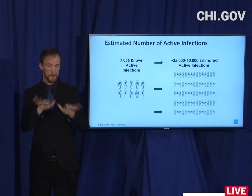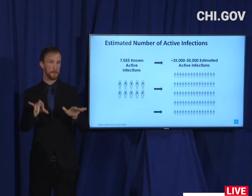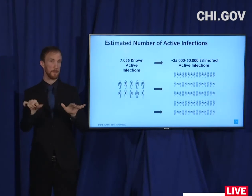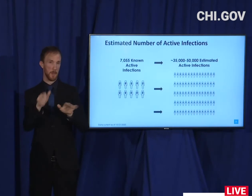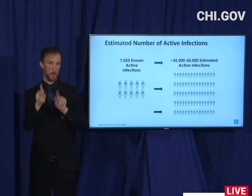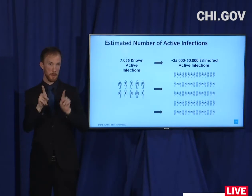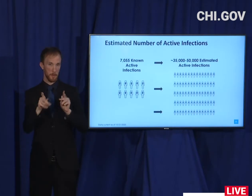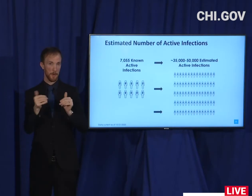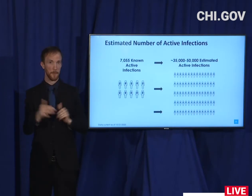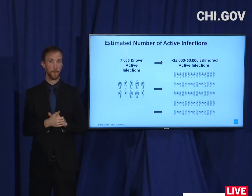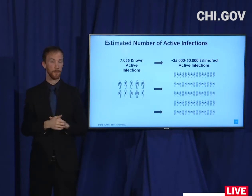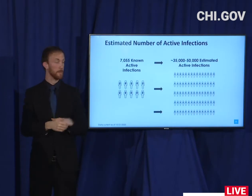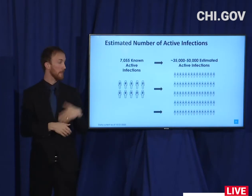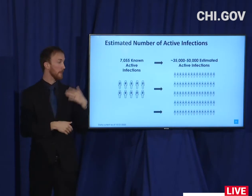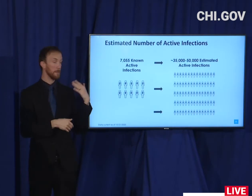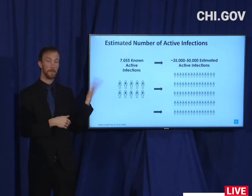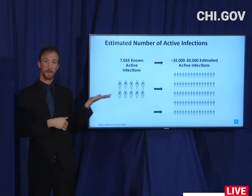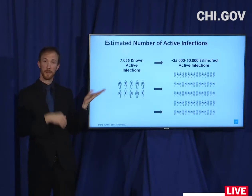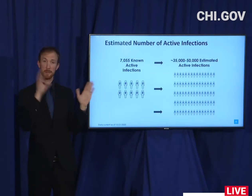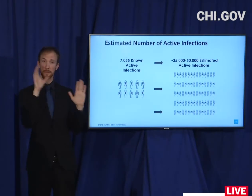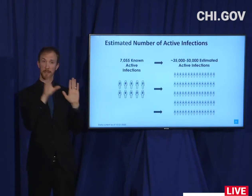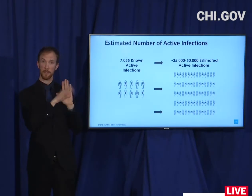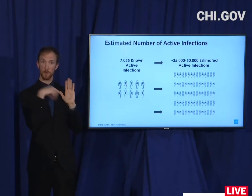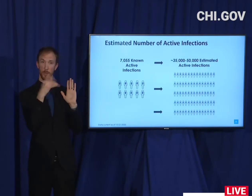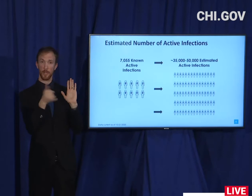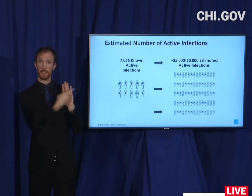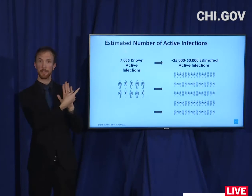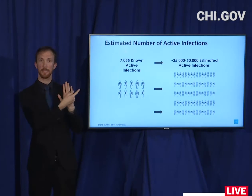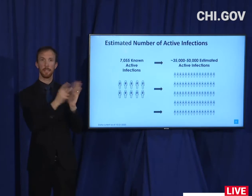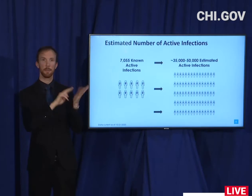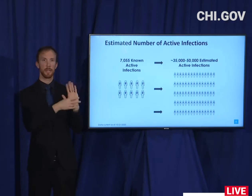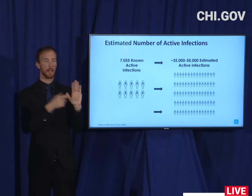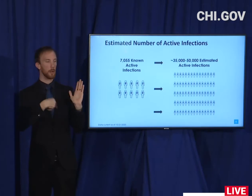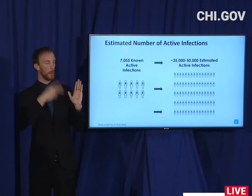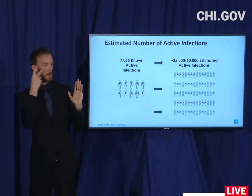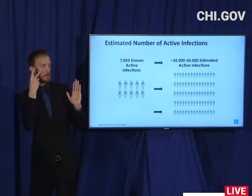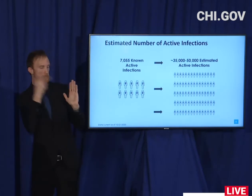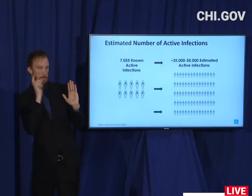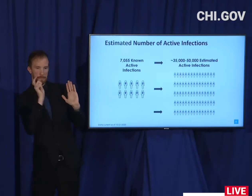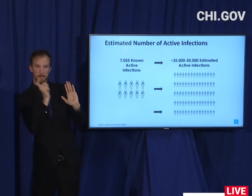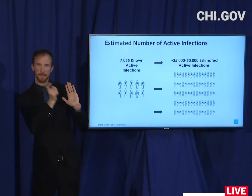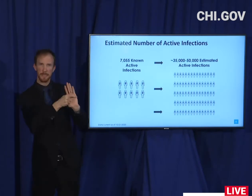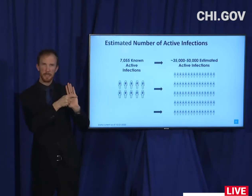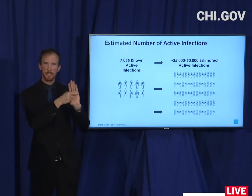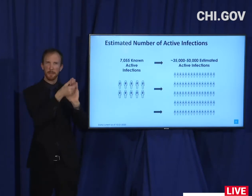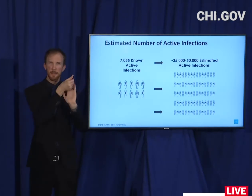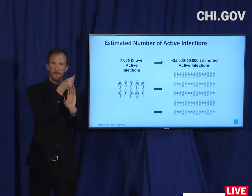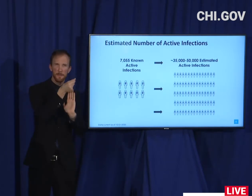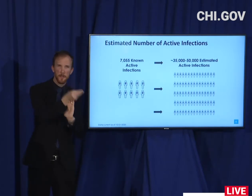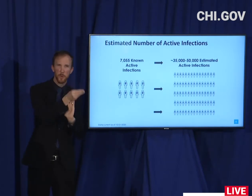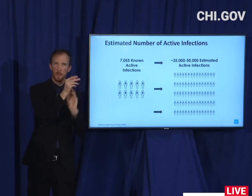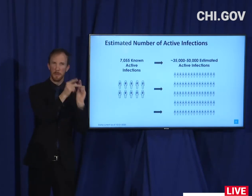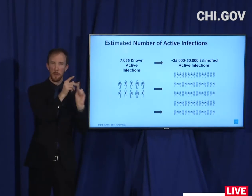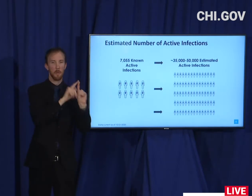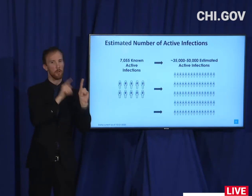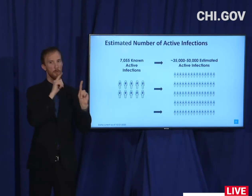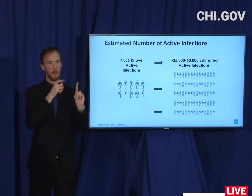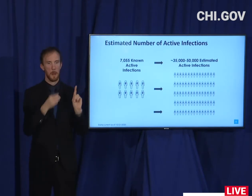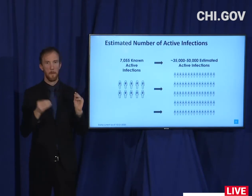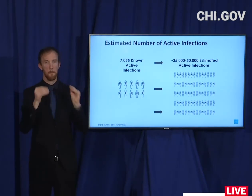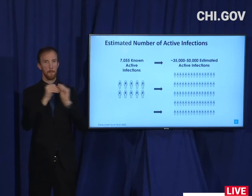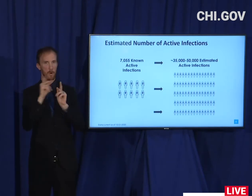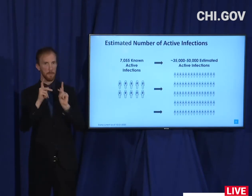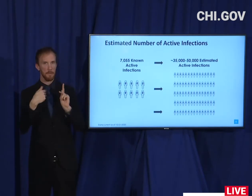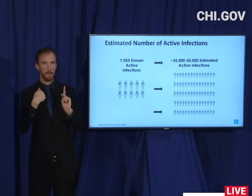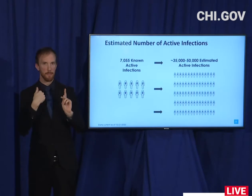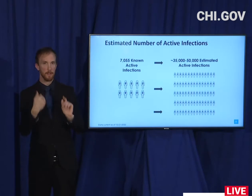This is what that looks like. We only catch the tip of the iceberg. And I do want to remind everybody that if you are having